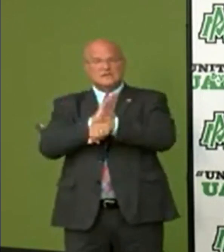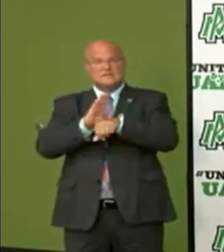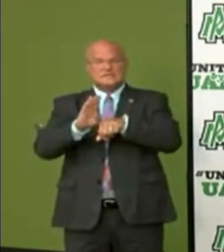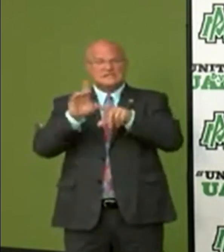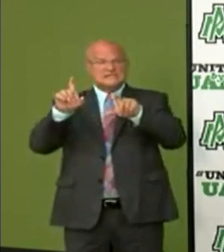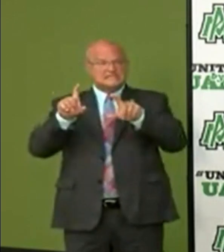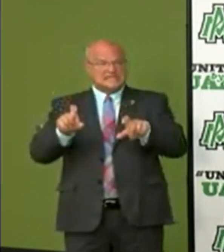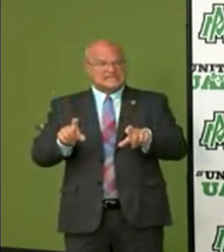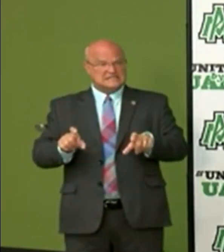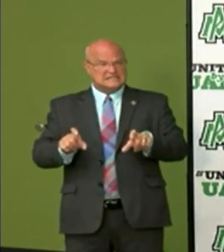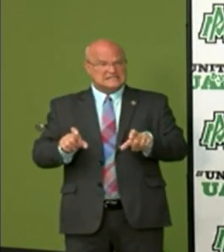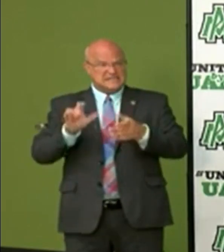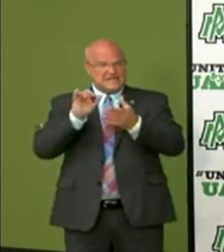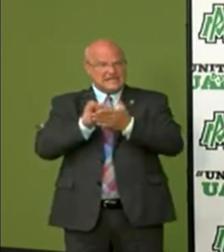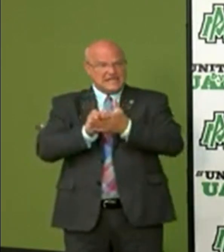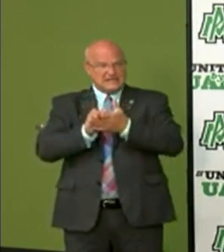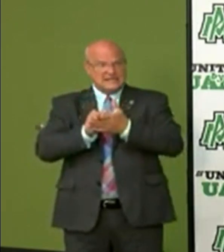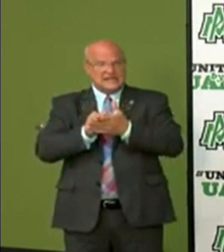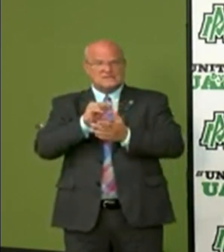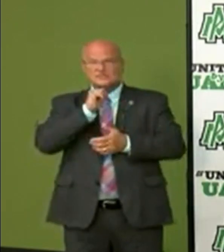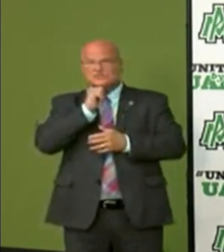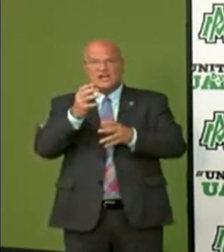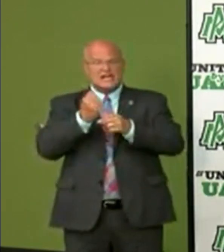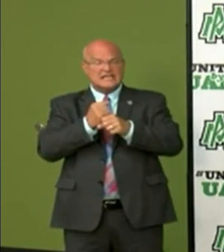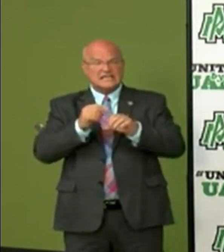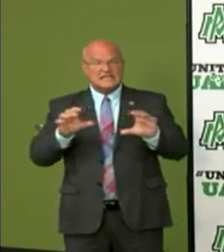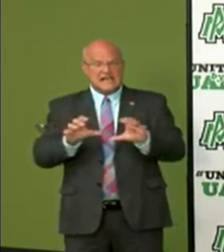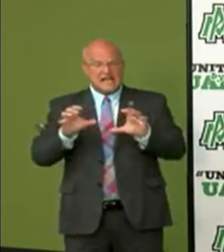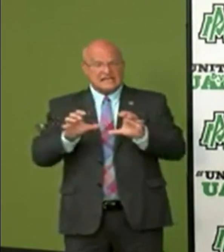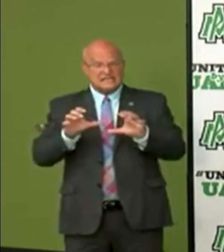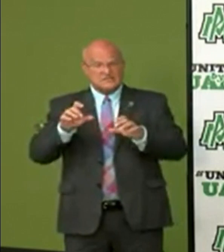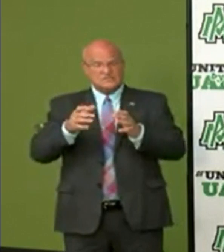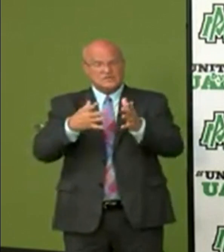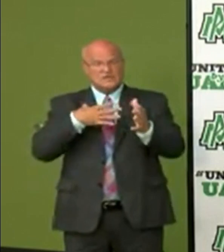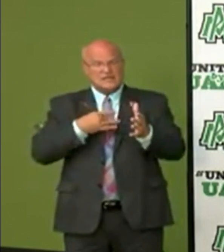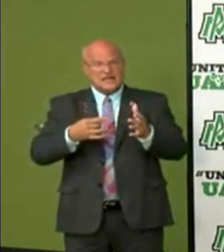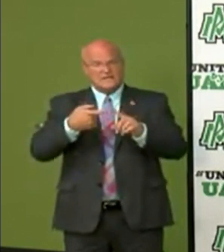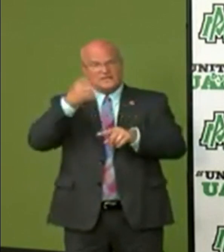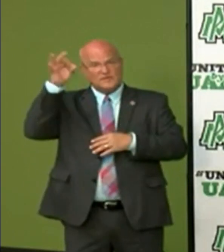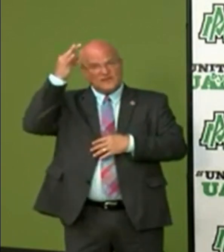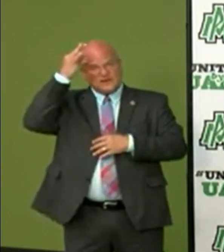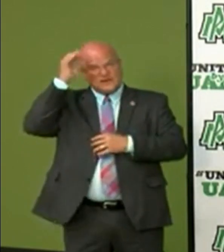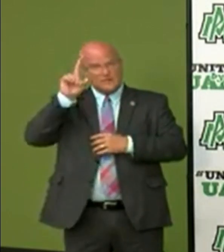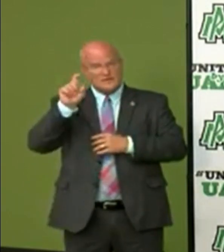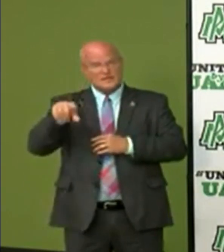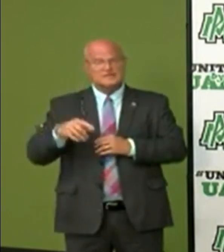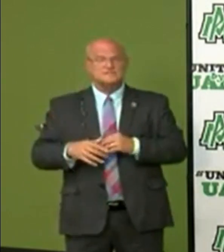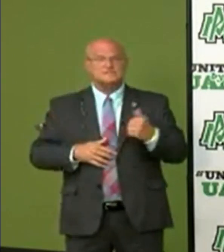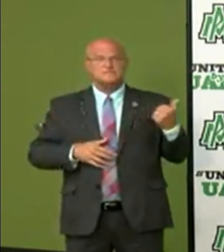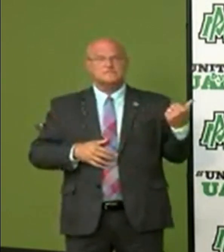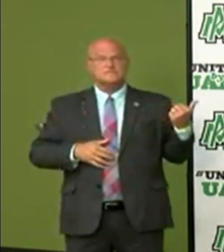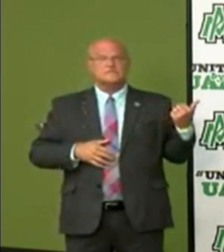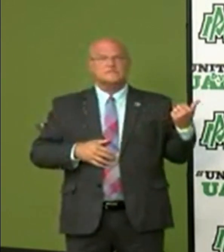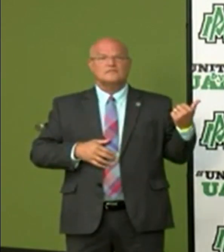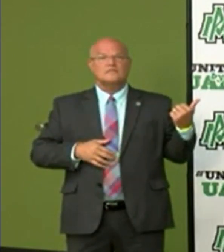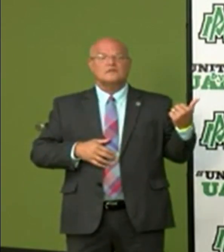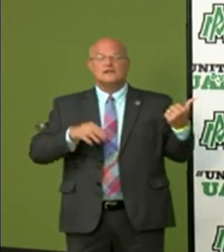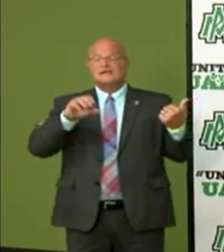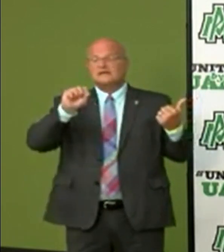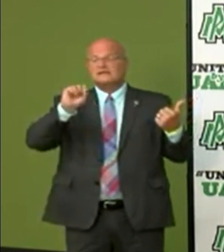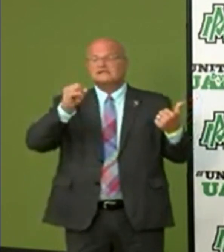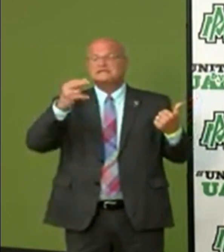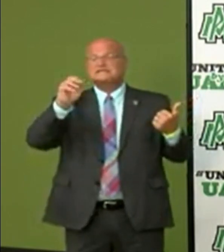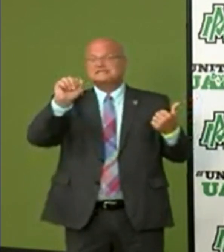testing capacity? Is that a signal that you're not getting the action that you would like from the federal government? It's a signal